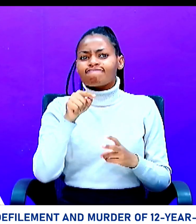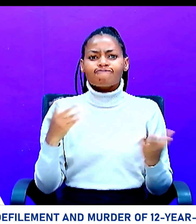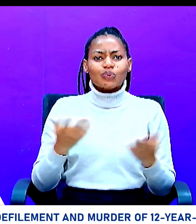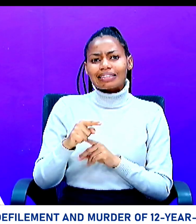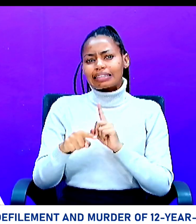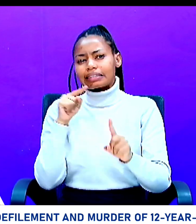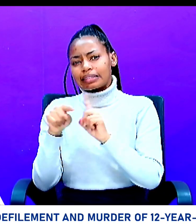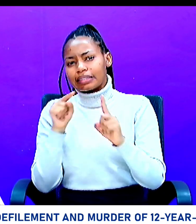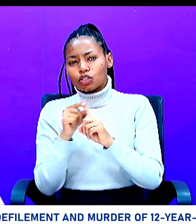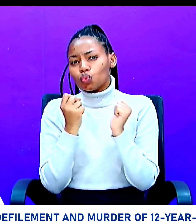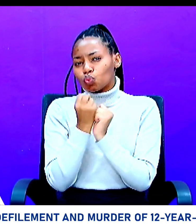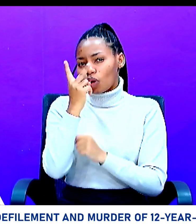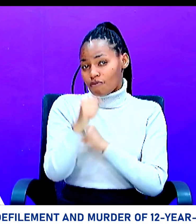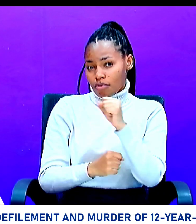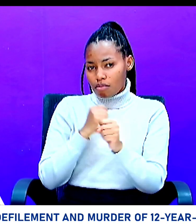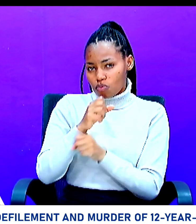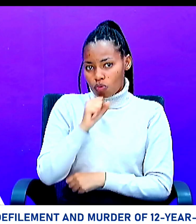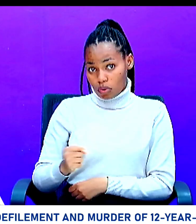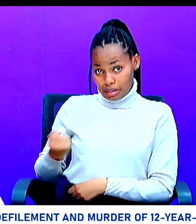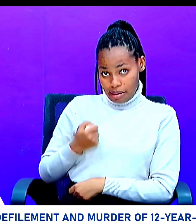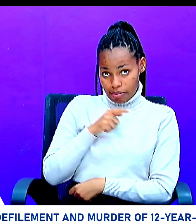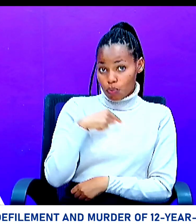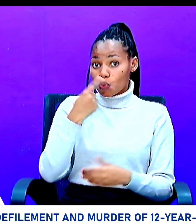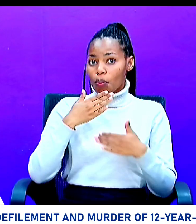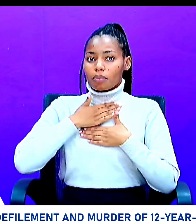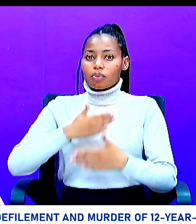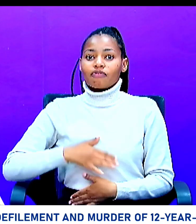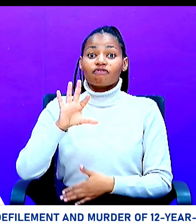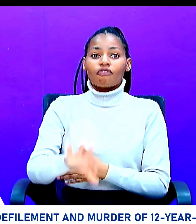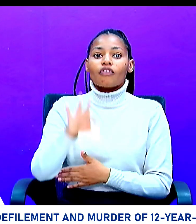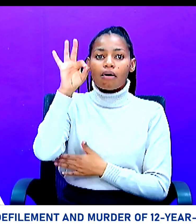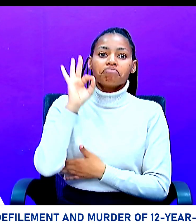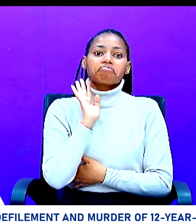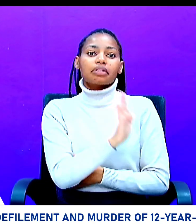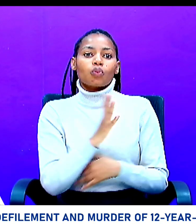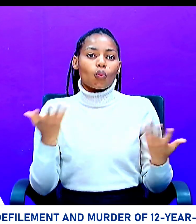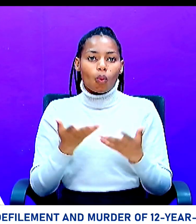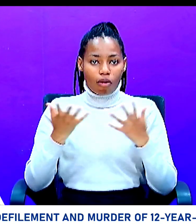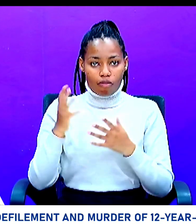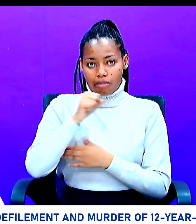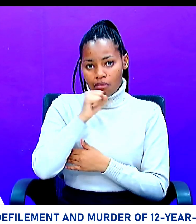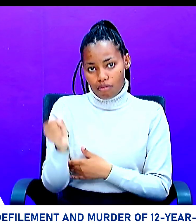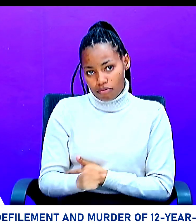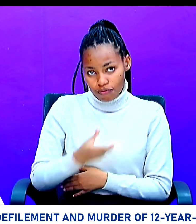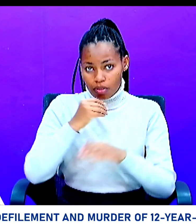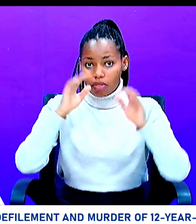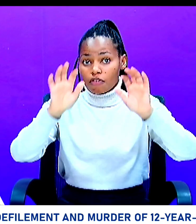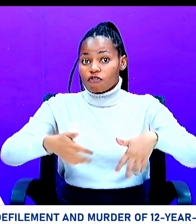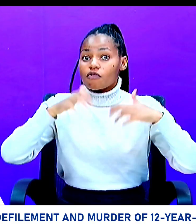are investigating the defilement and murder of a 12-year-old girl whose body was found on her grandfather's